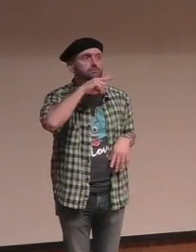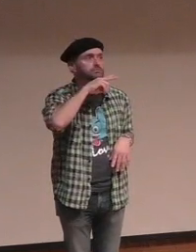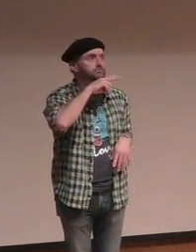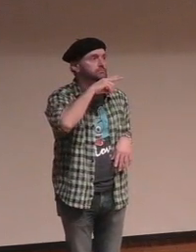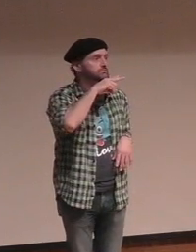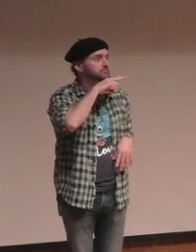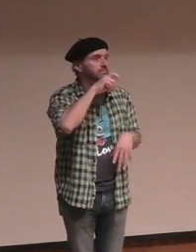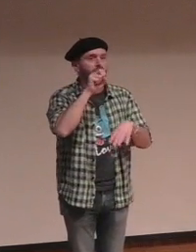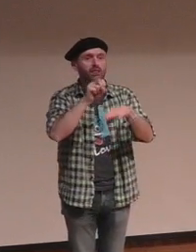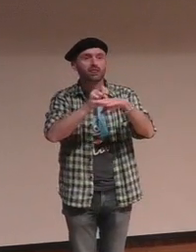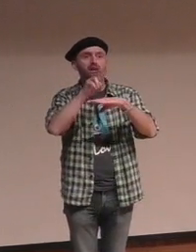the frog